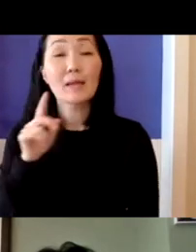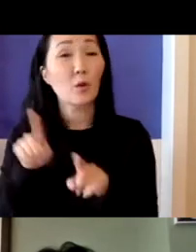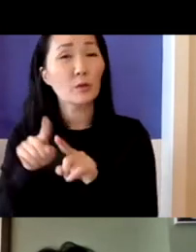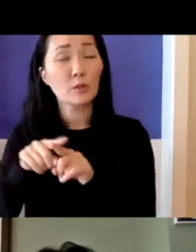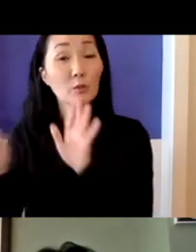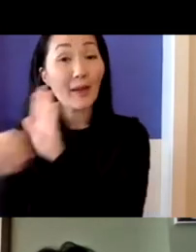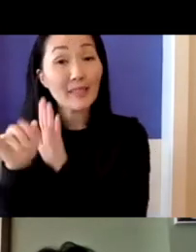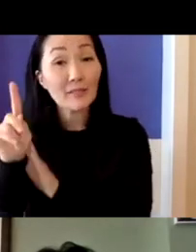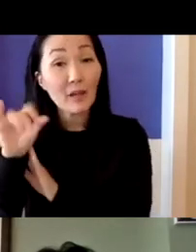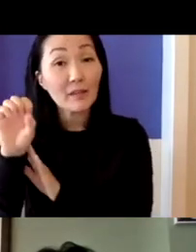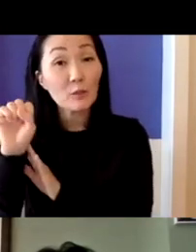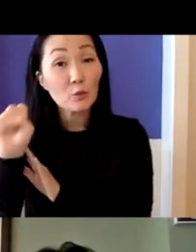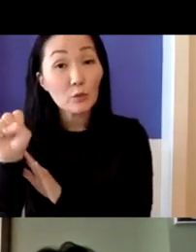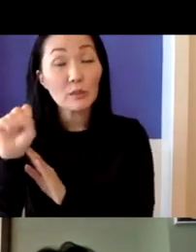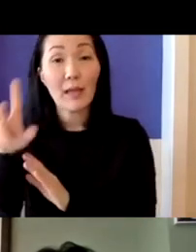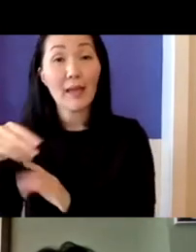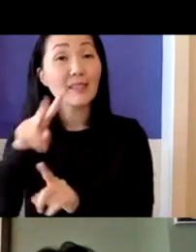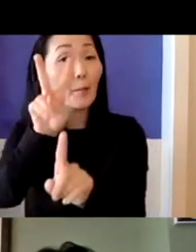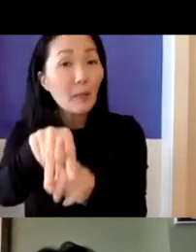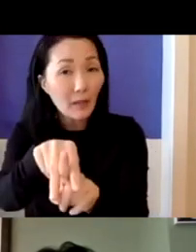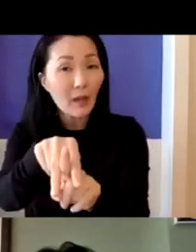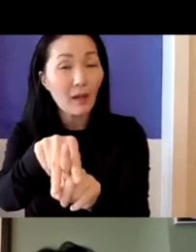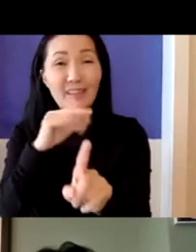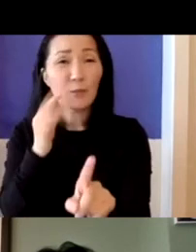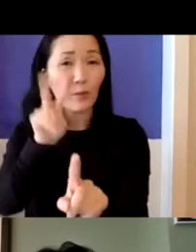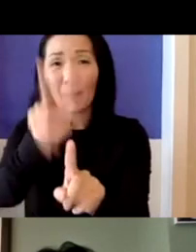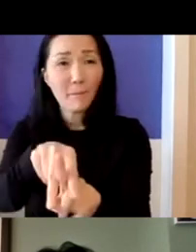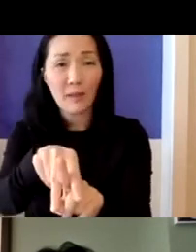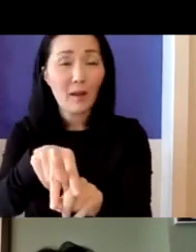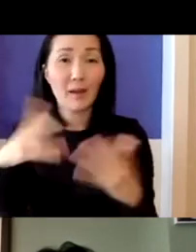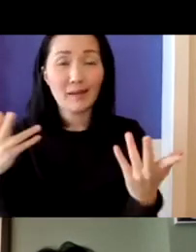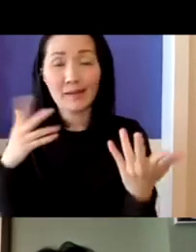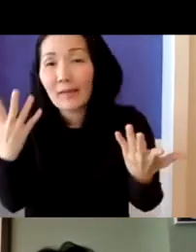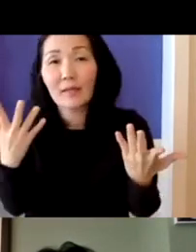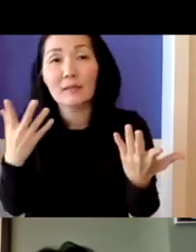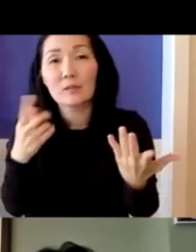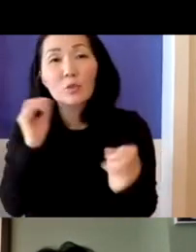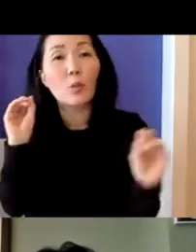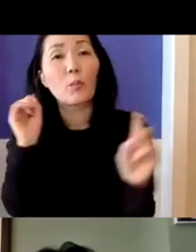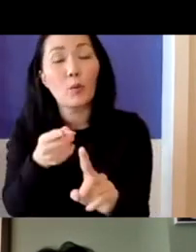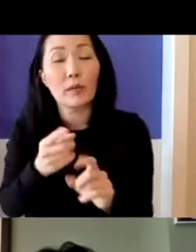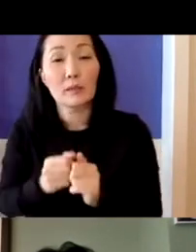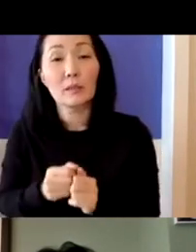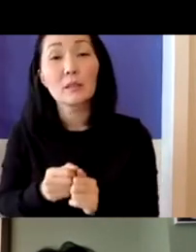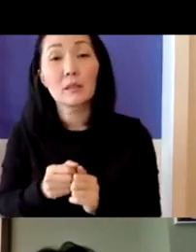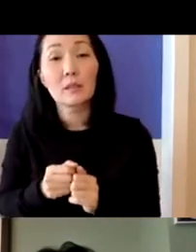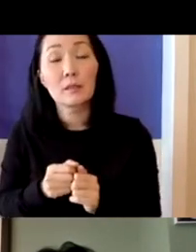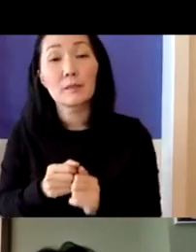alternative ways that support innovation and demonstrate